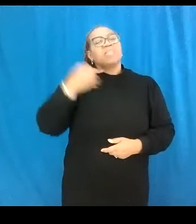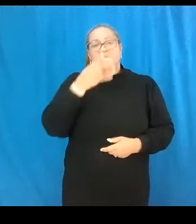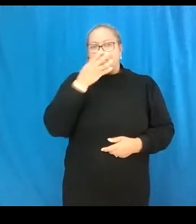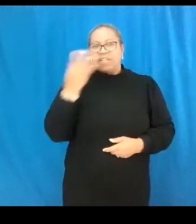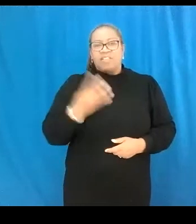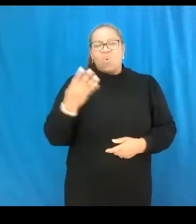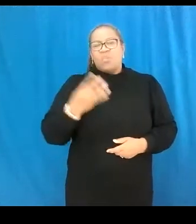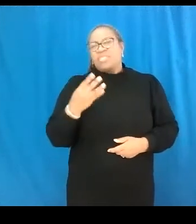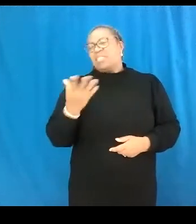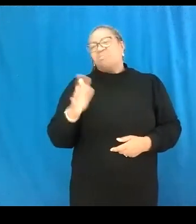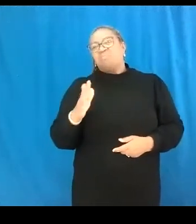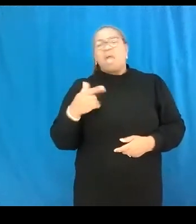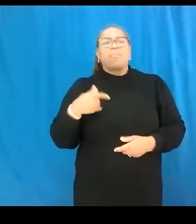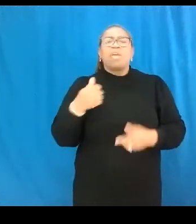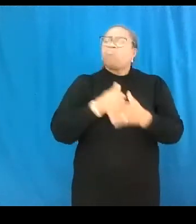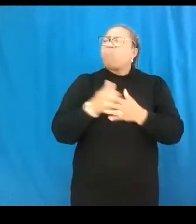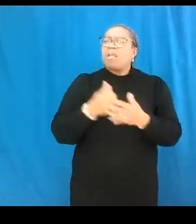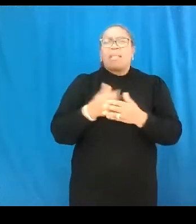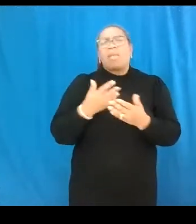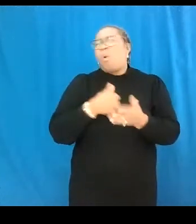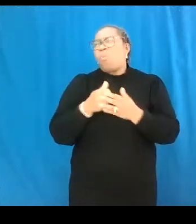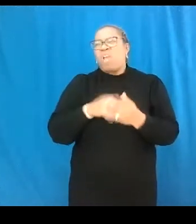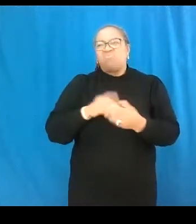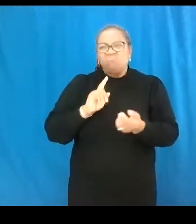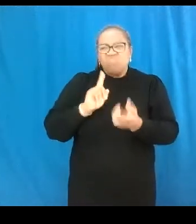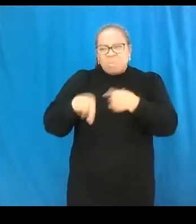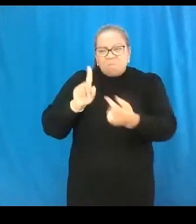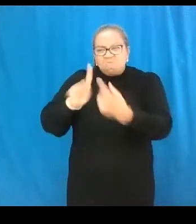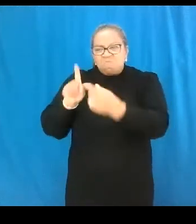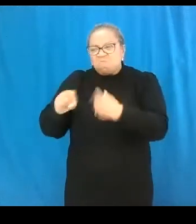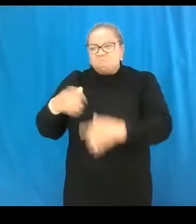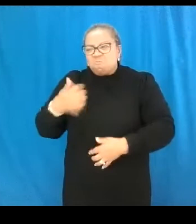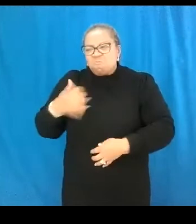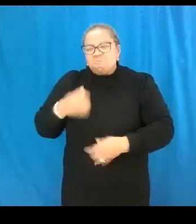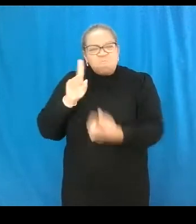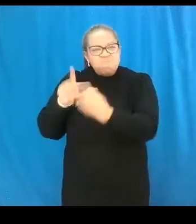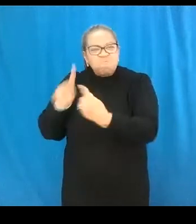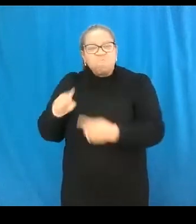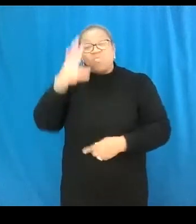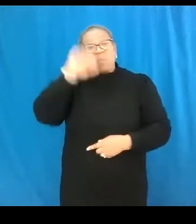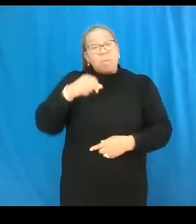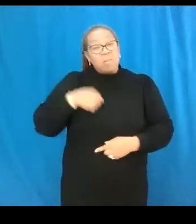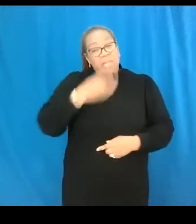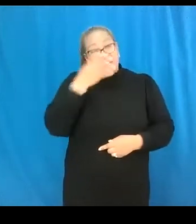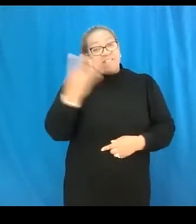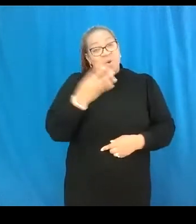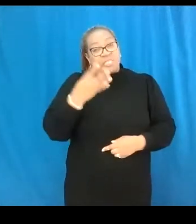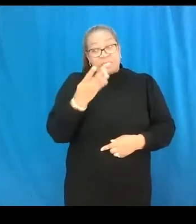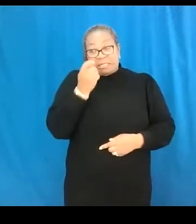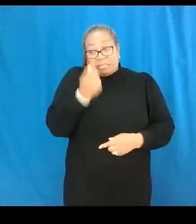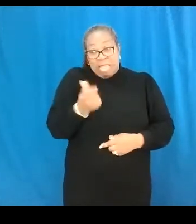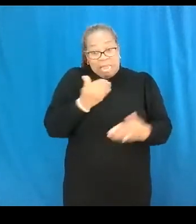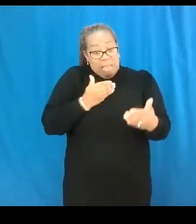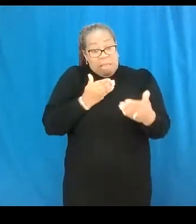with petty retaliations. And I remember when I was 14 years old, it was approaching my birthday, and my